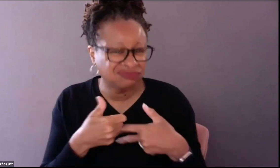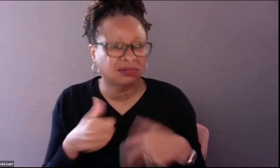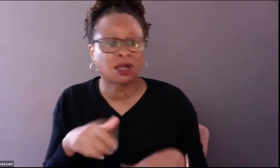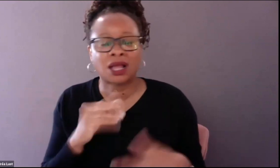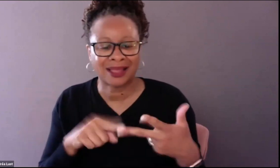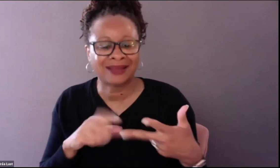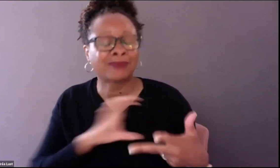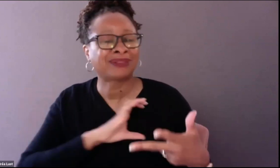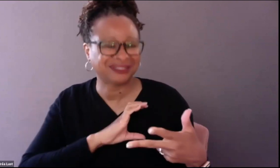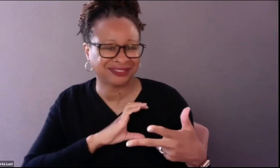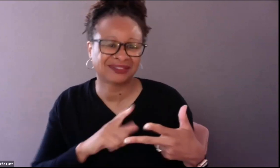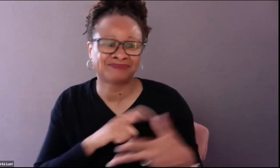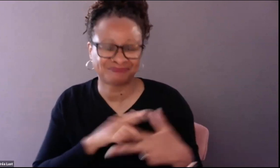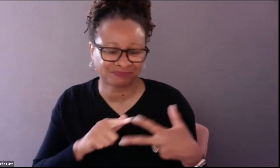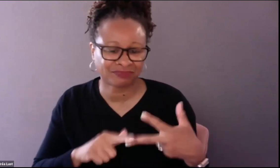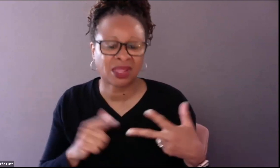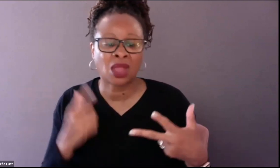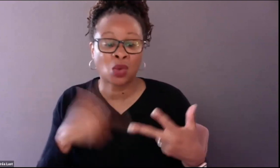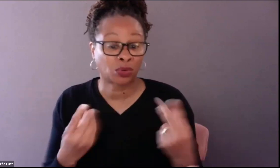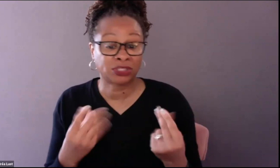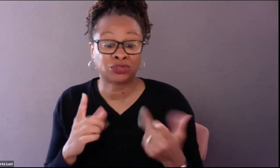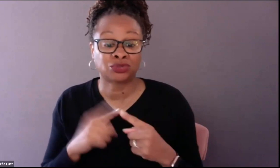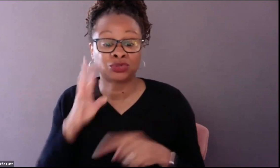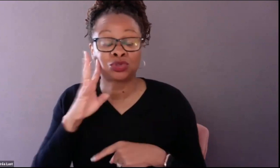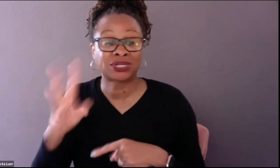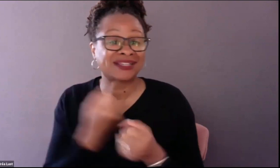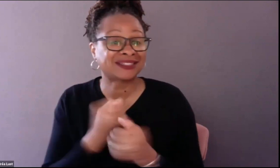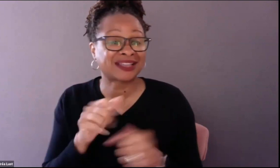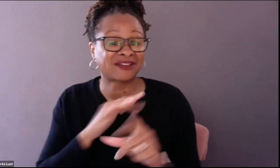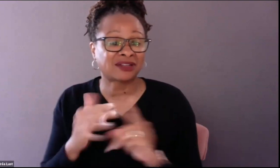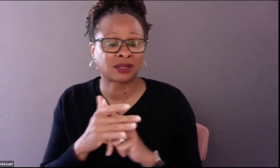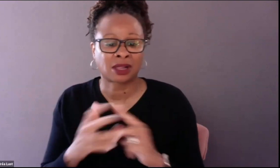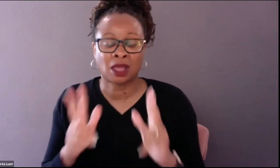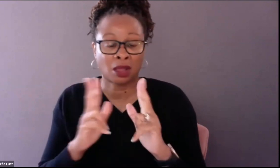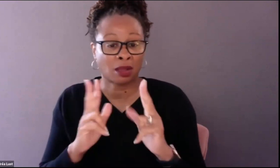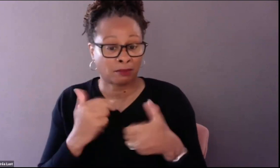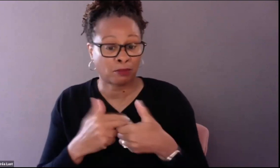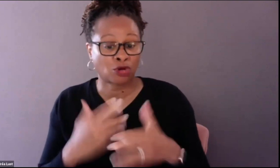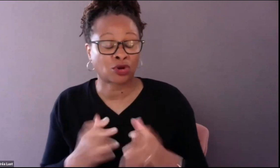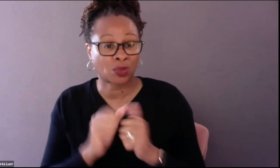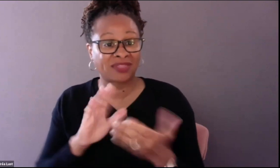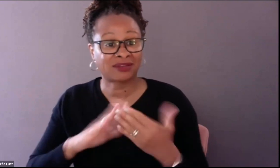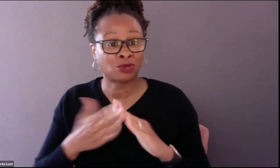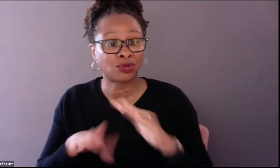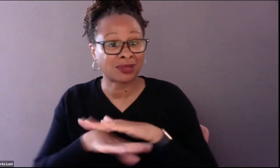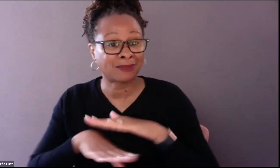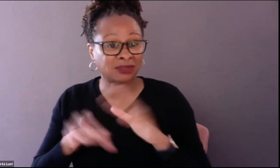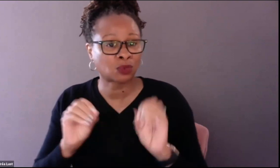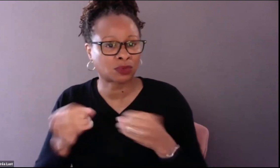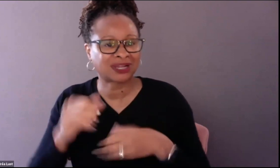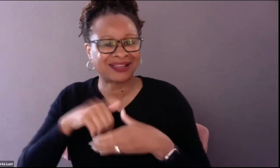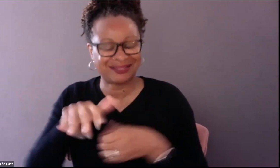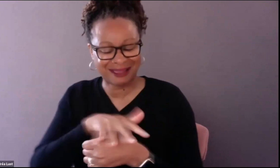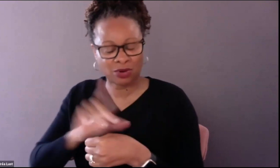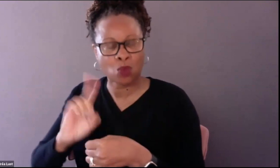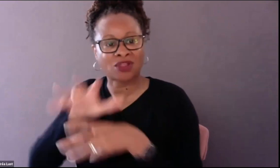things we do to create safe environments. One, we partner with community-based organizations in the neighborhoods where the ritual